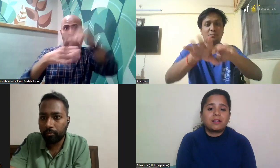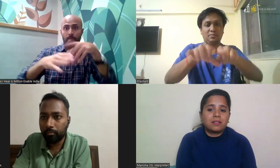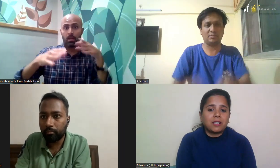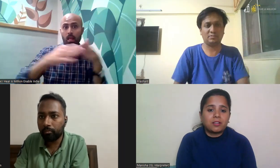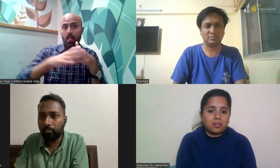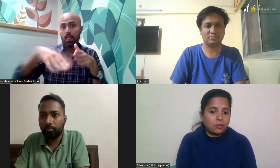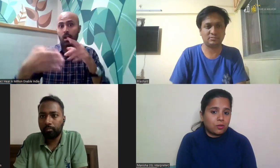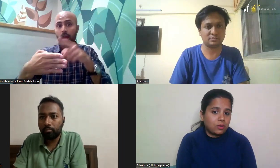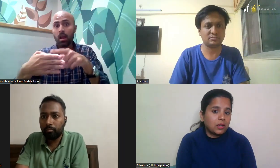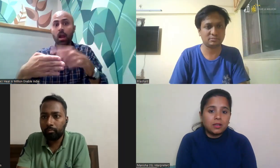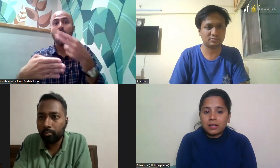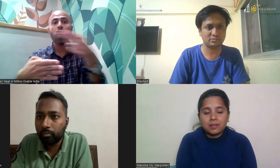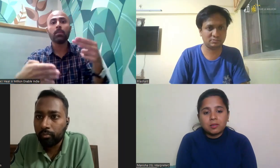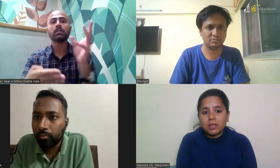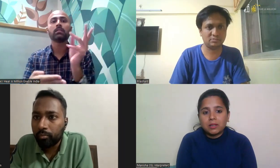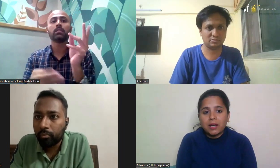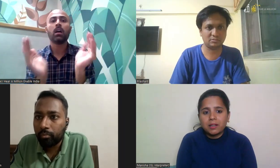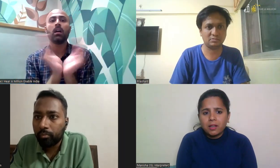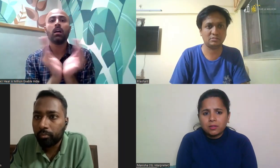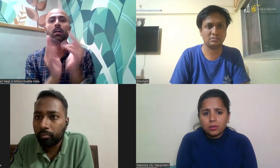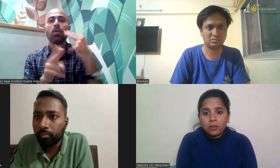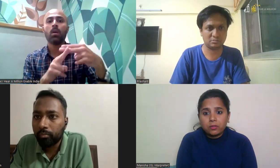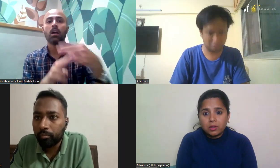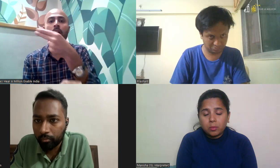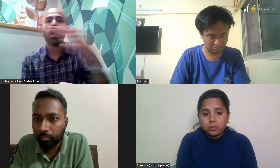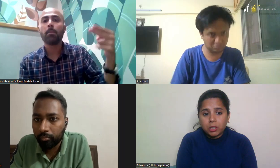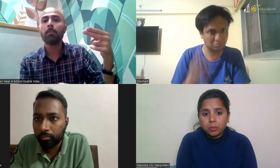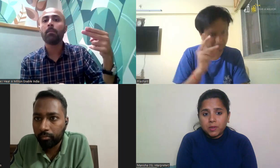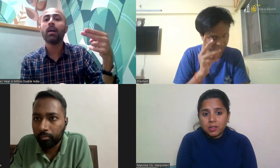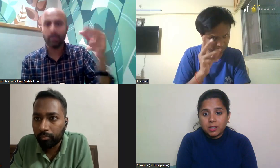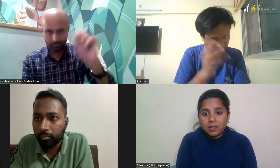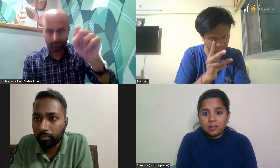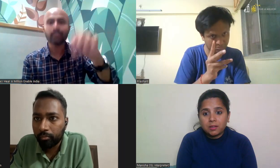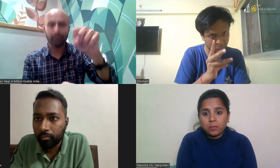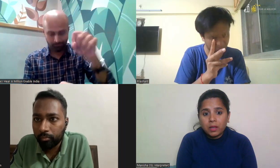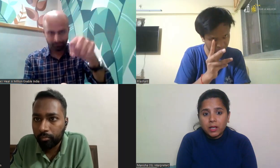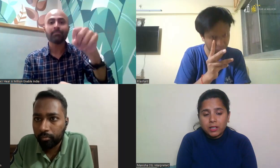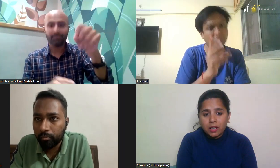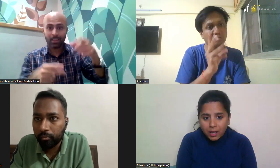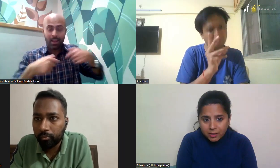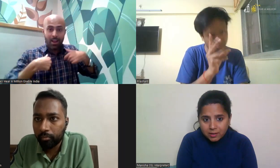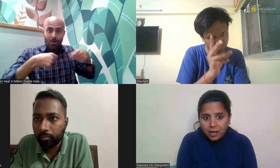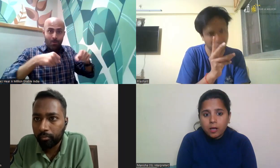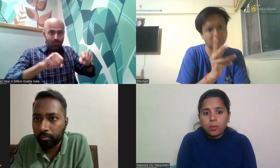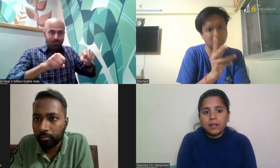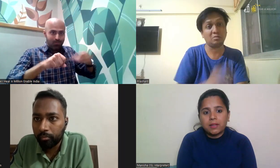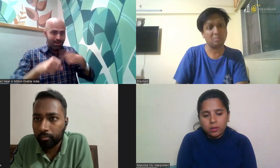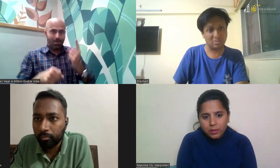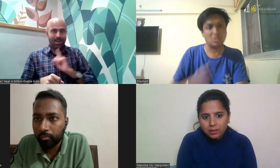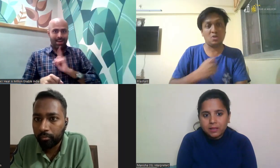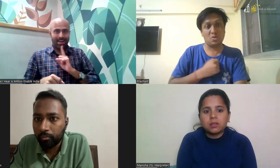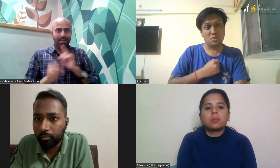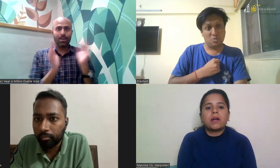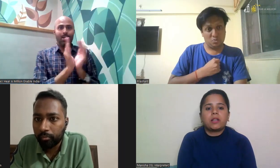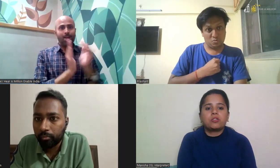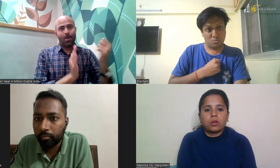saying that's that doesn't mean that. So if the third person is hitting us our bike, that